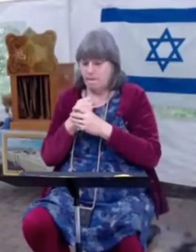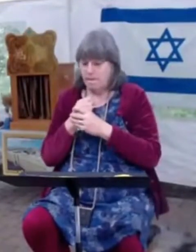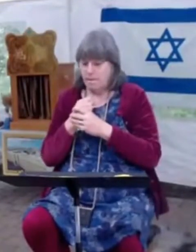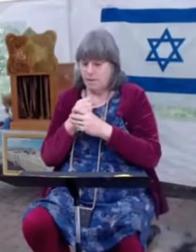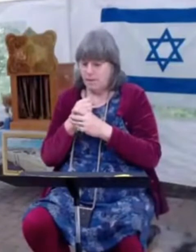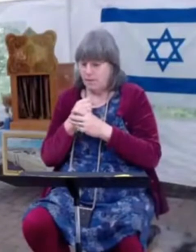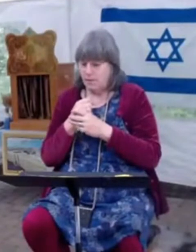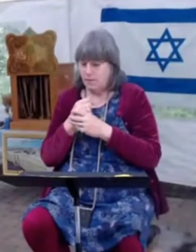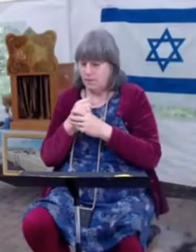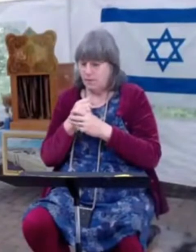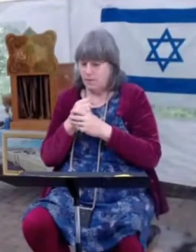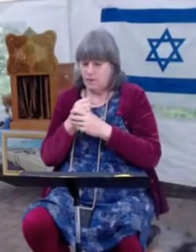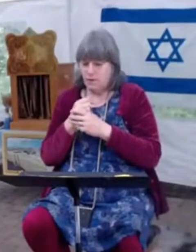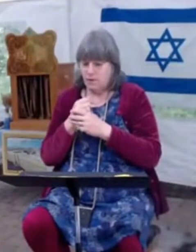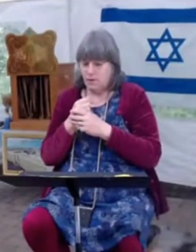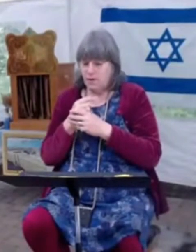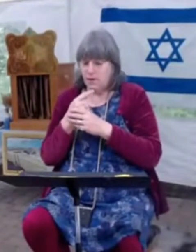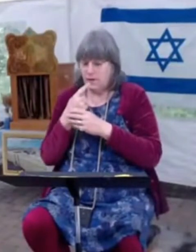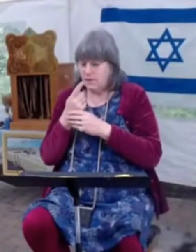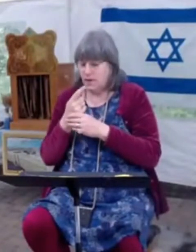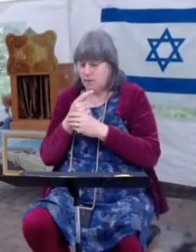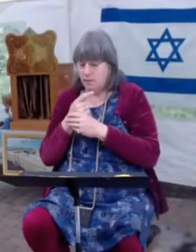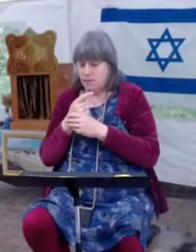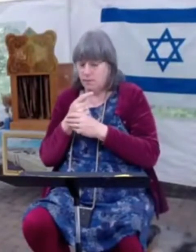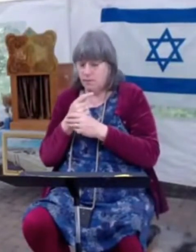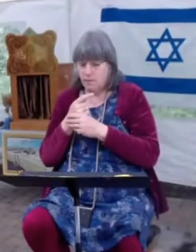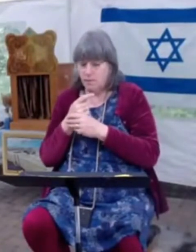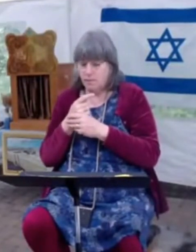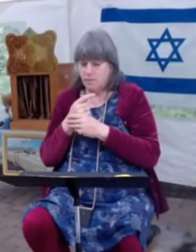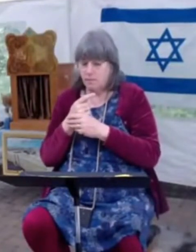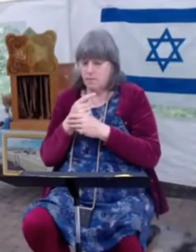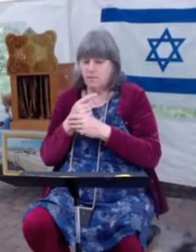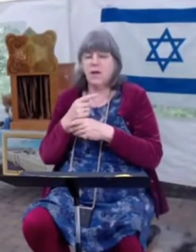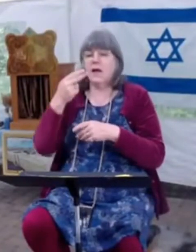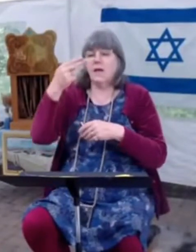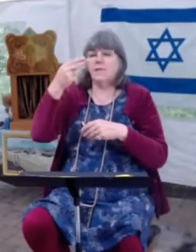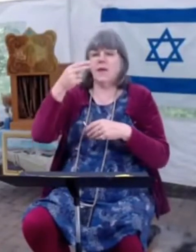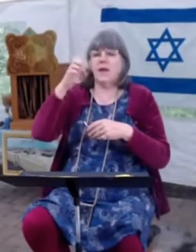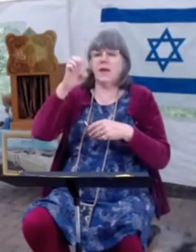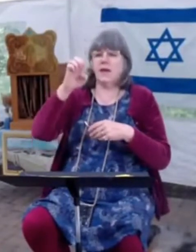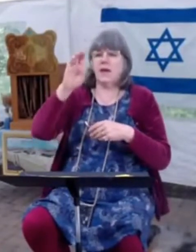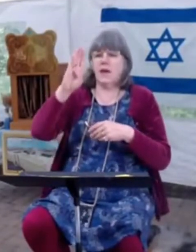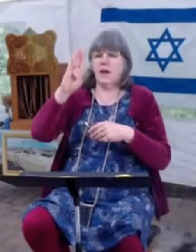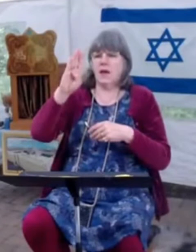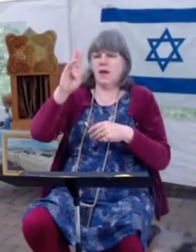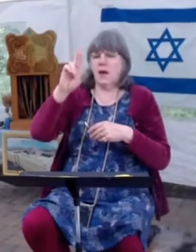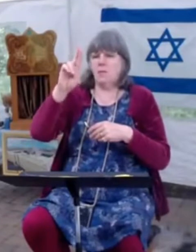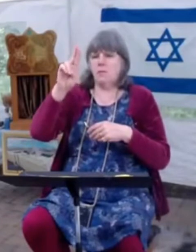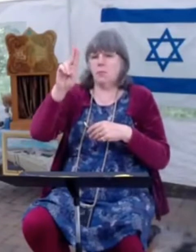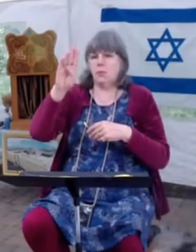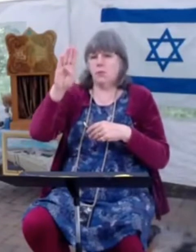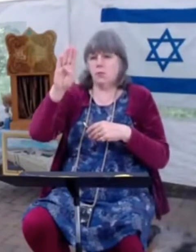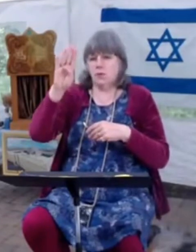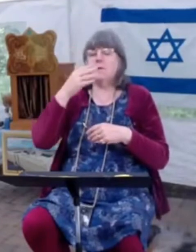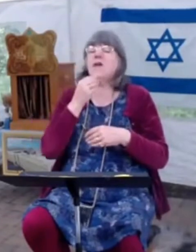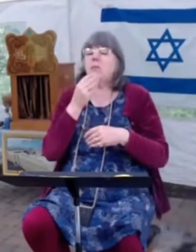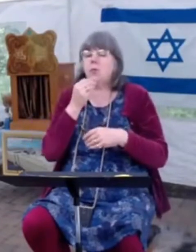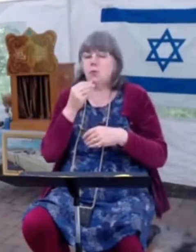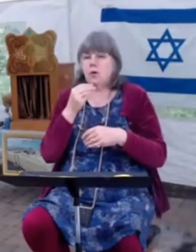require a radical change of lifestyle. In Hebrew, the word perfect is mushlam. Can you say mushlam?